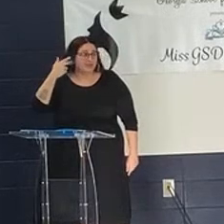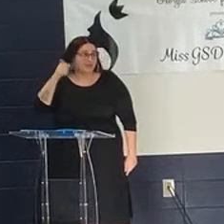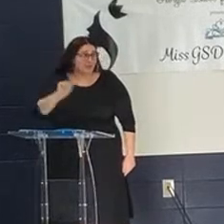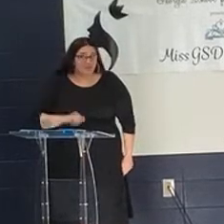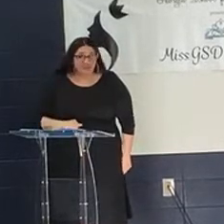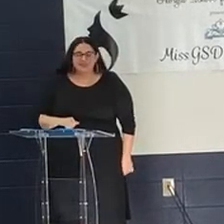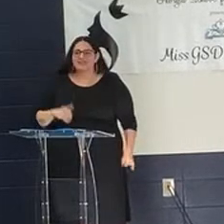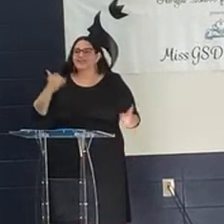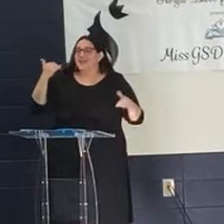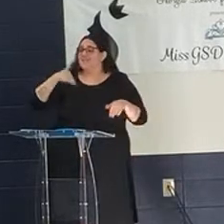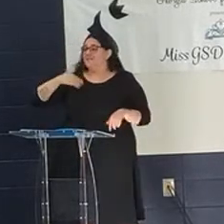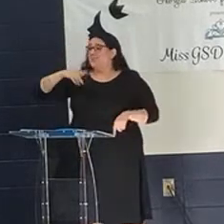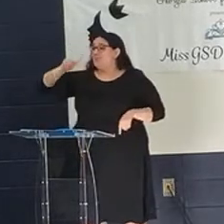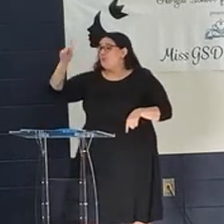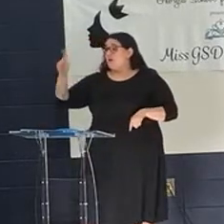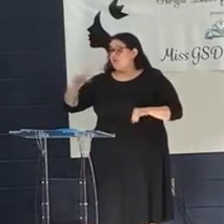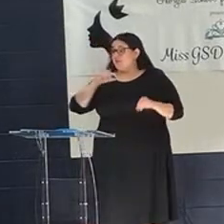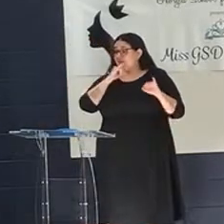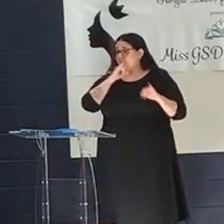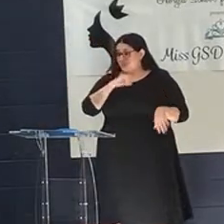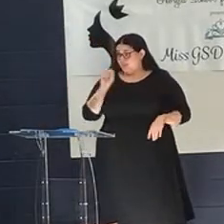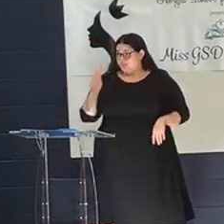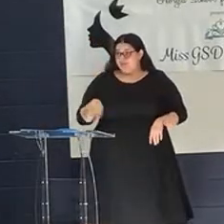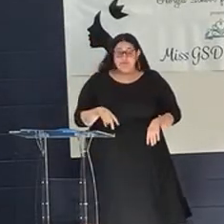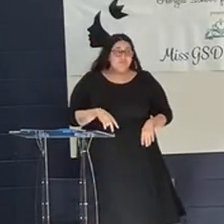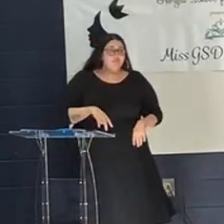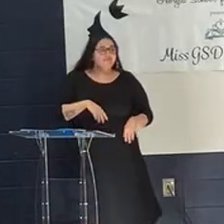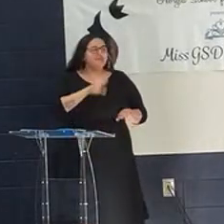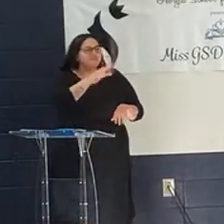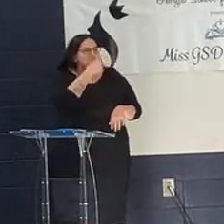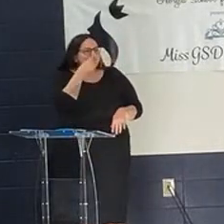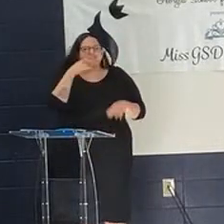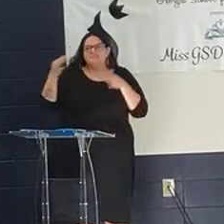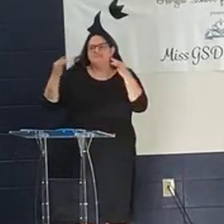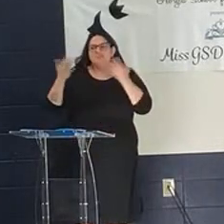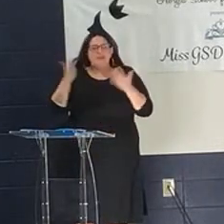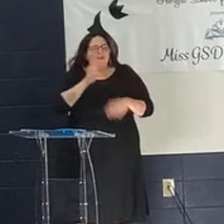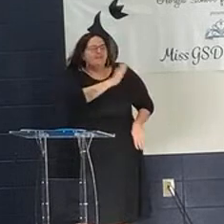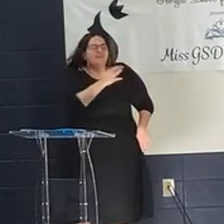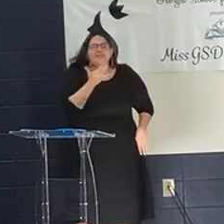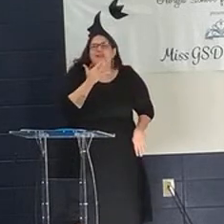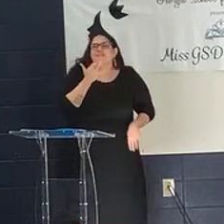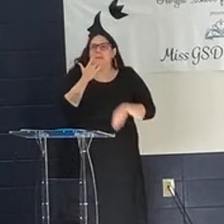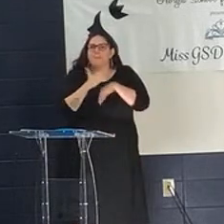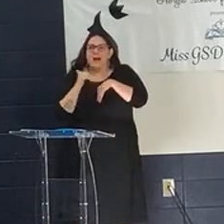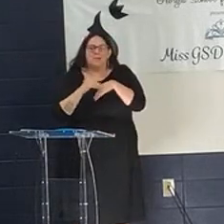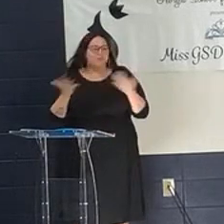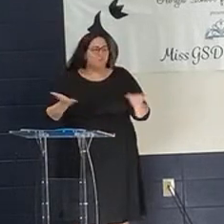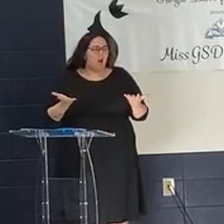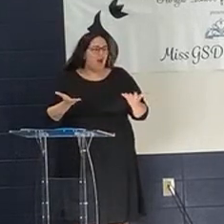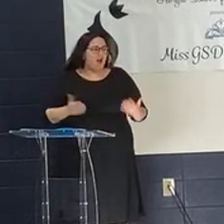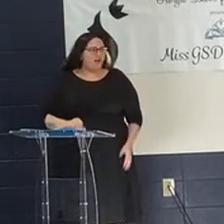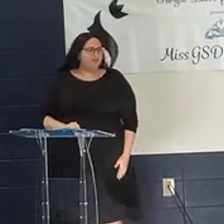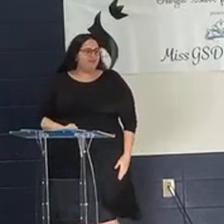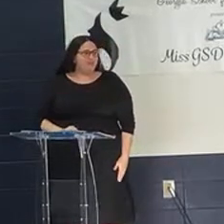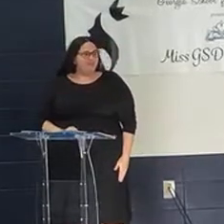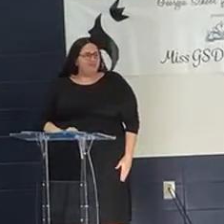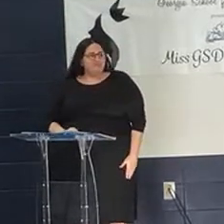Georgia School for the Deaf. She lives with her family in Acworth, Georgia. Our interview question for her is, Allison, what is